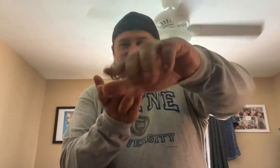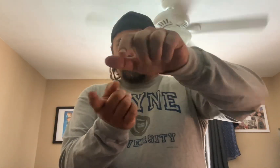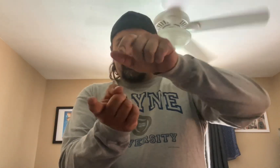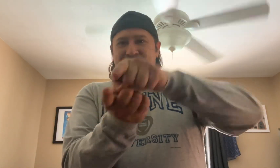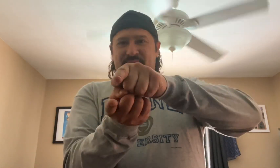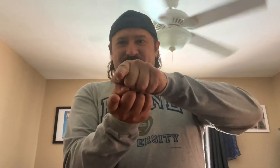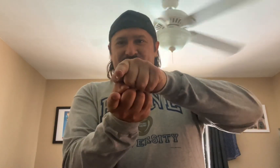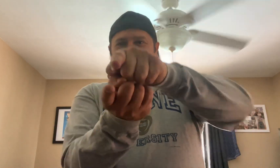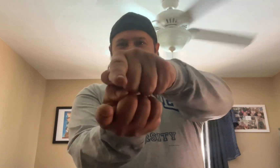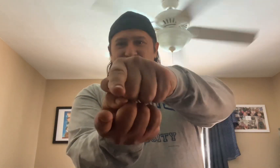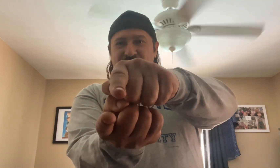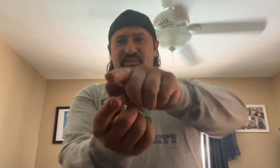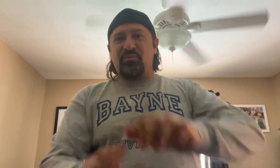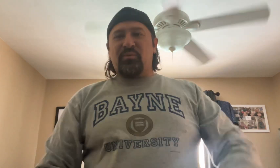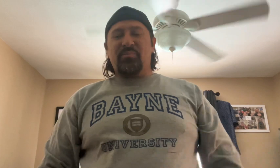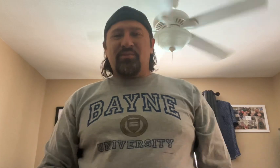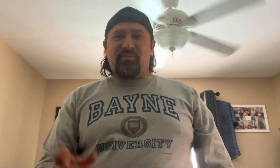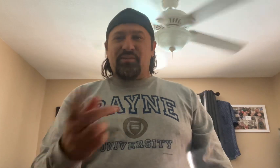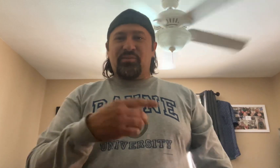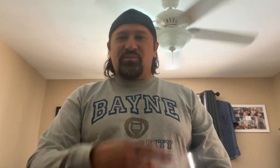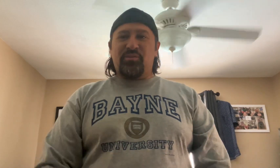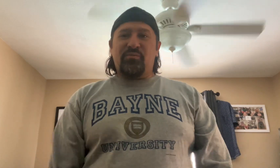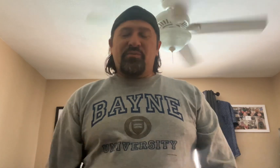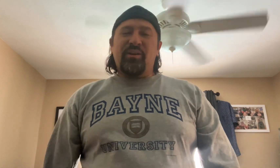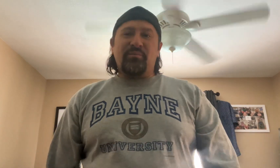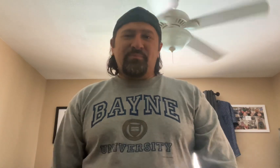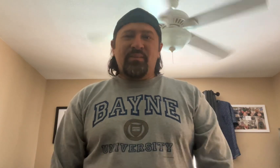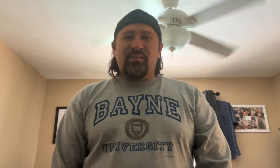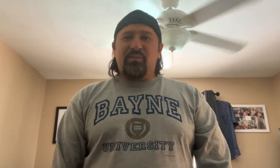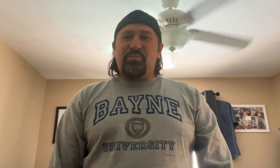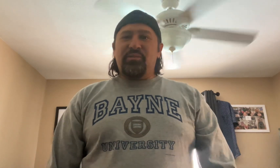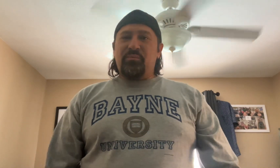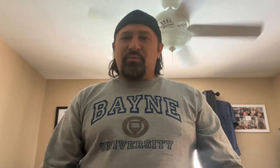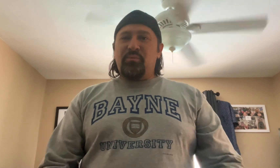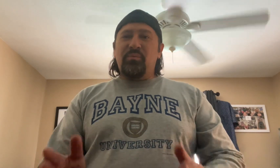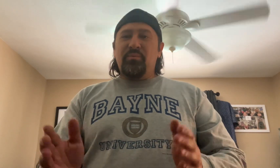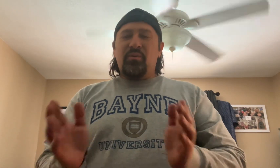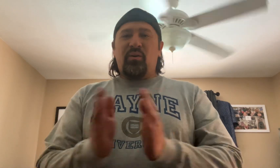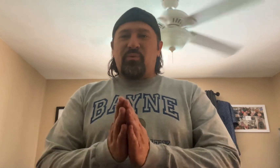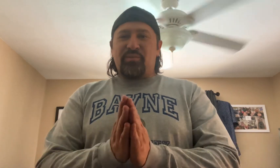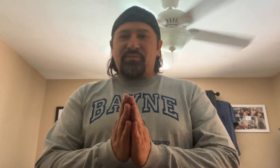on the interwebs if I don't know you for now. And peace with you always.